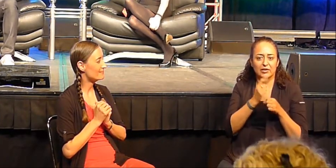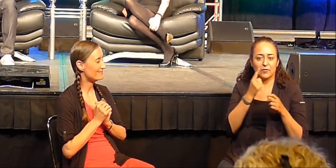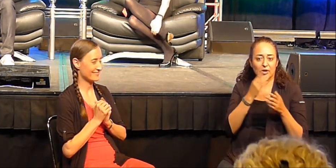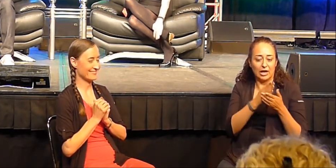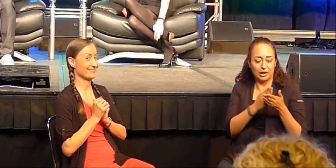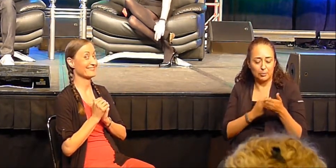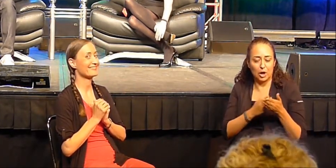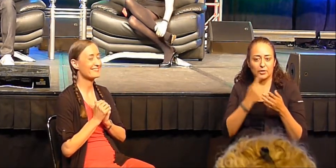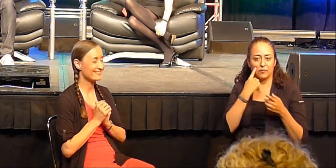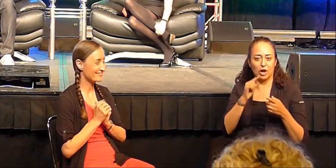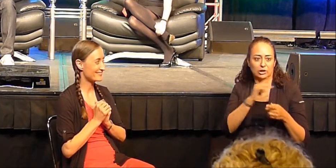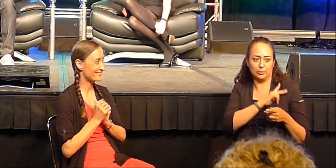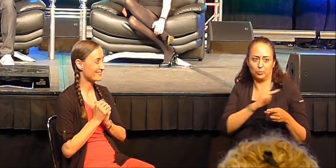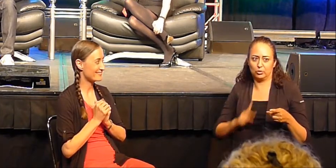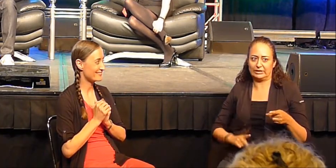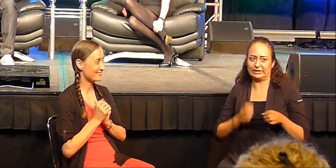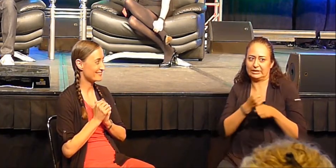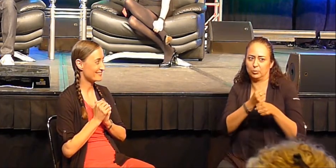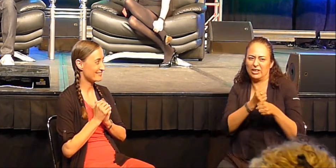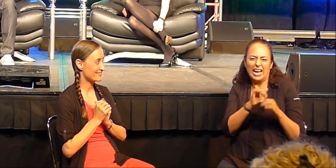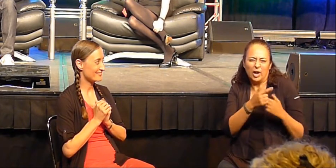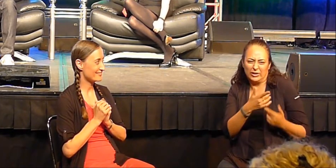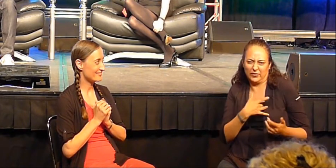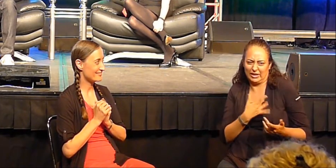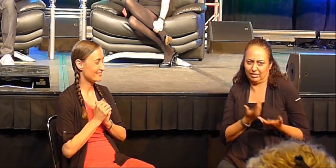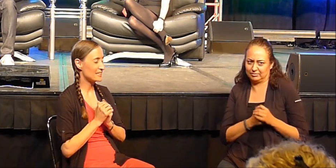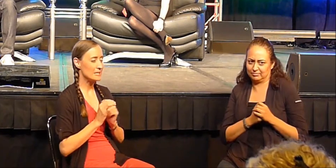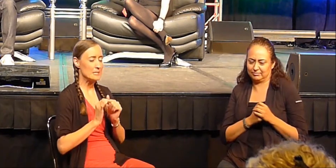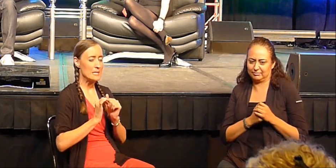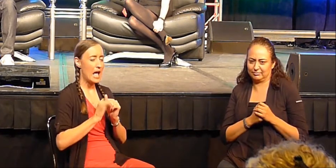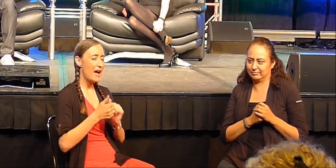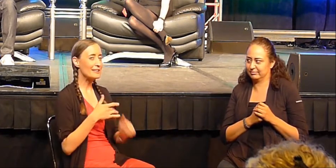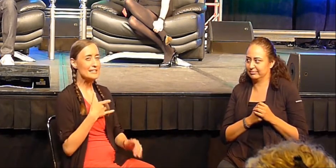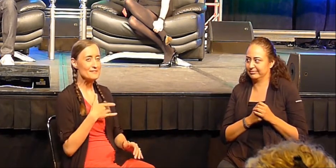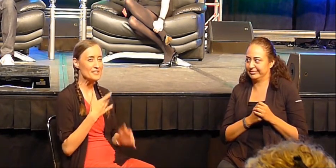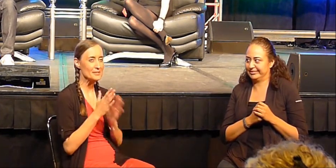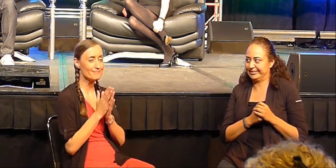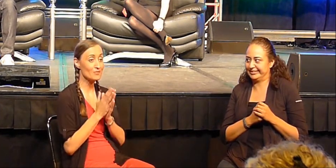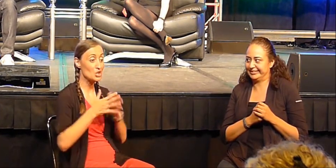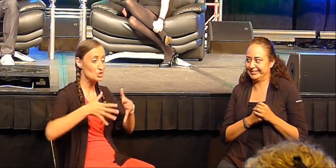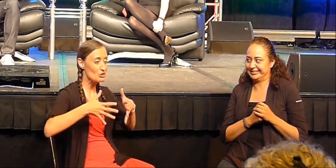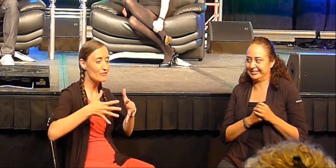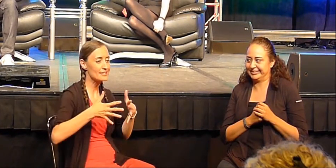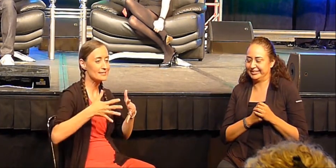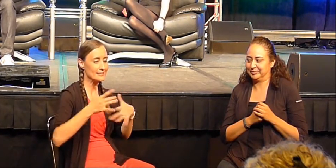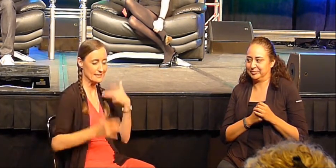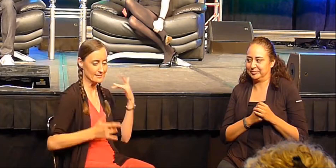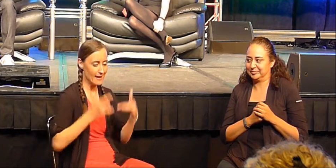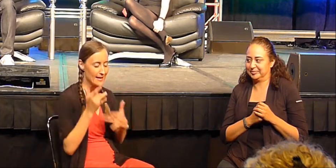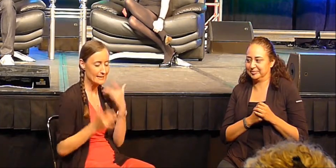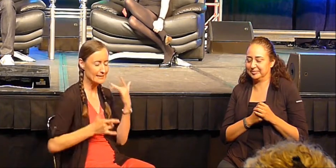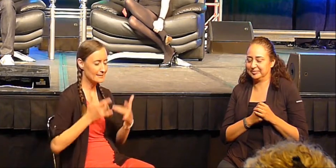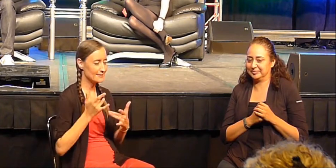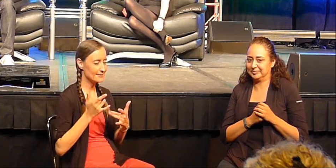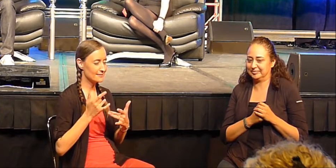good one. Yes. Okay. How did I feel? Nervous, excited,